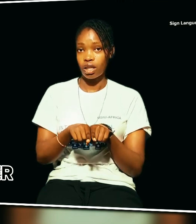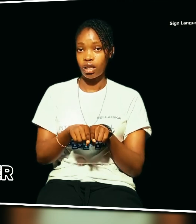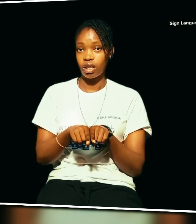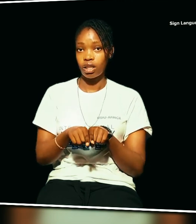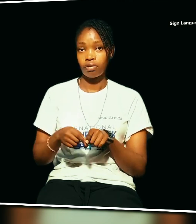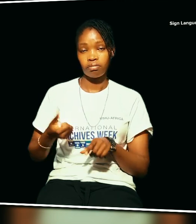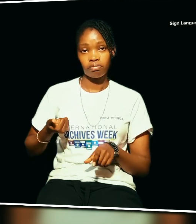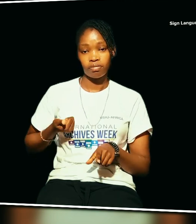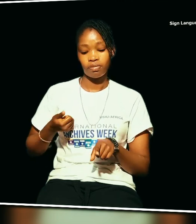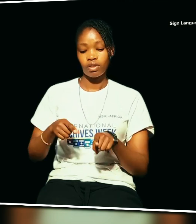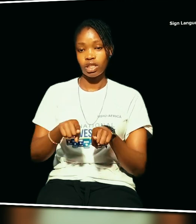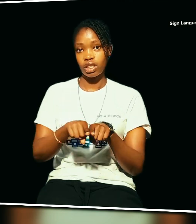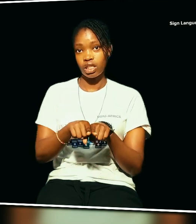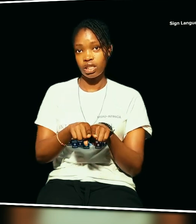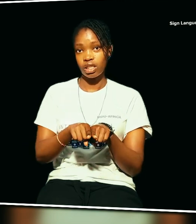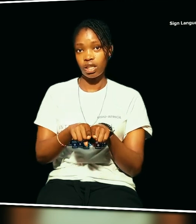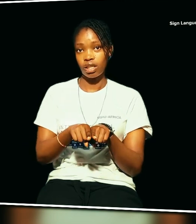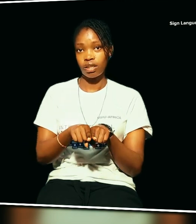sister,